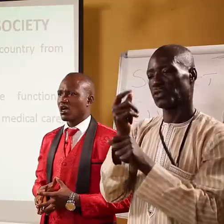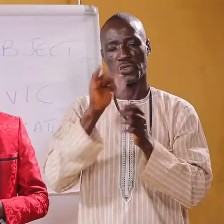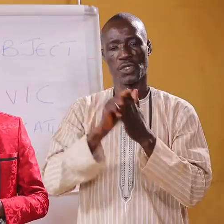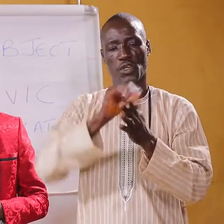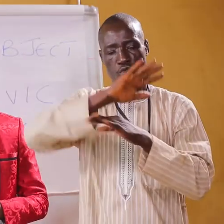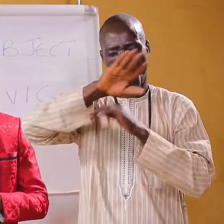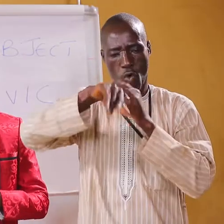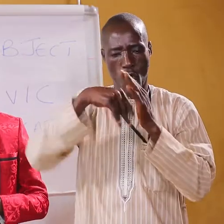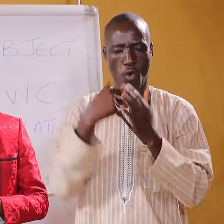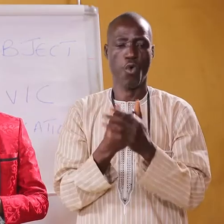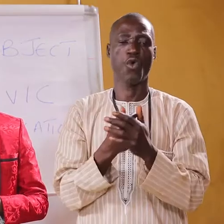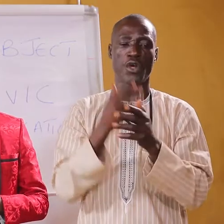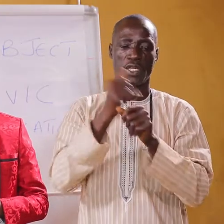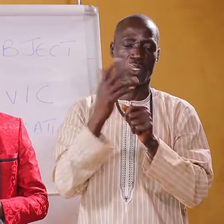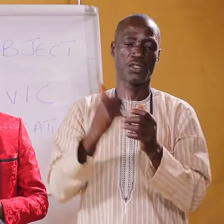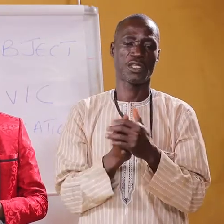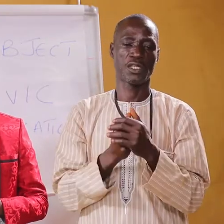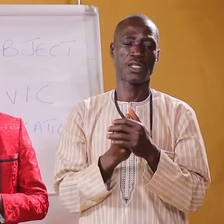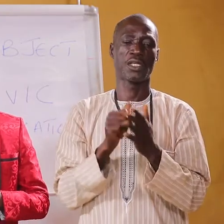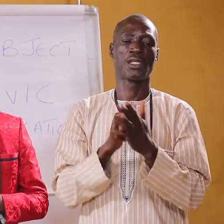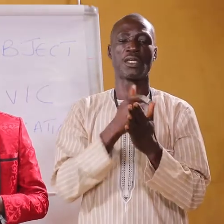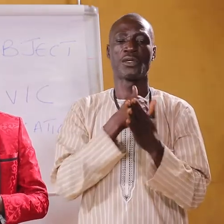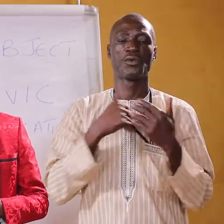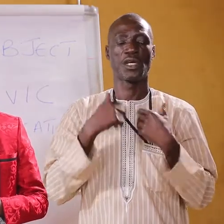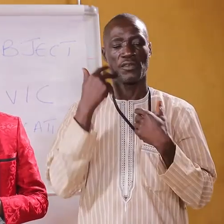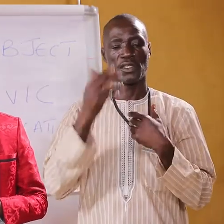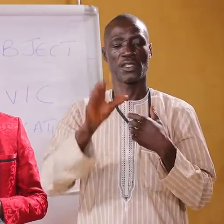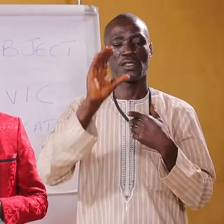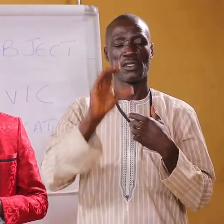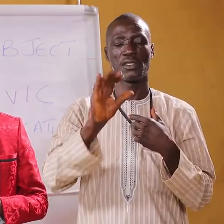arose. And so we have seen a lot of CSOs, that is civil